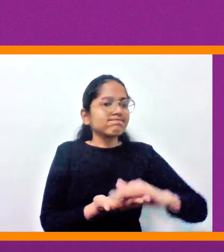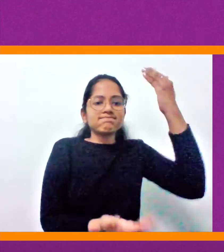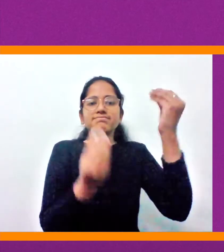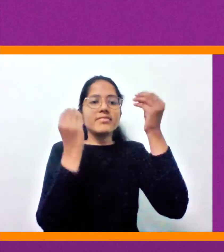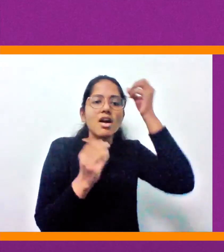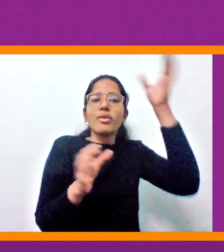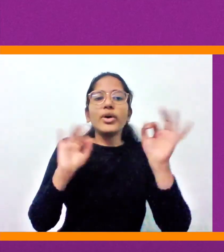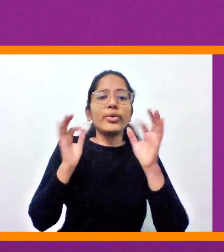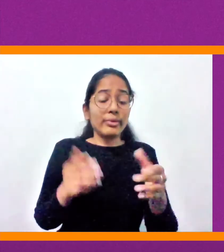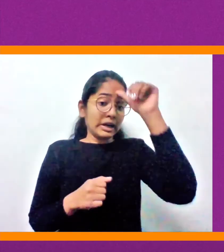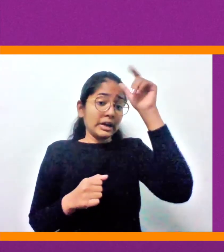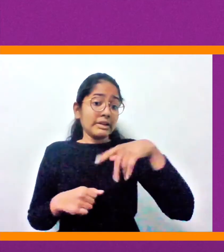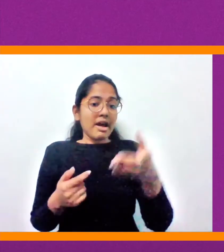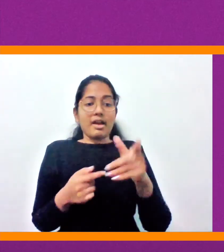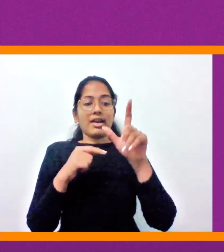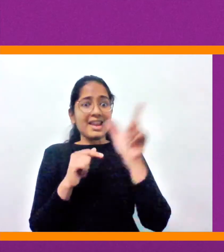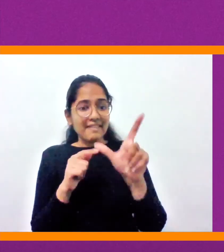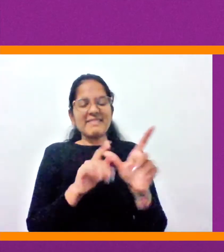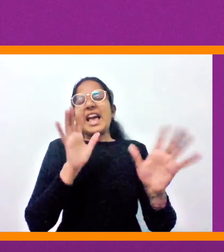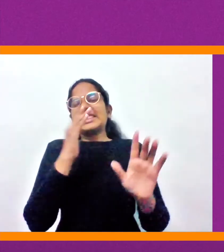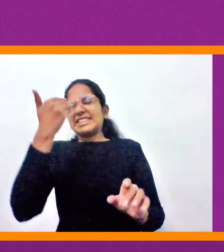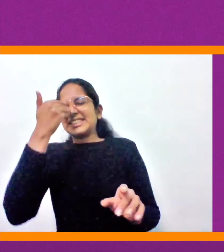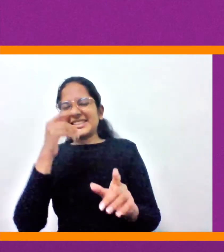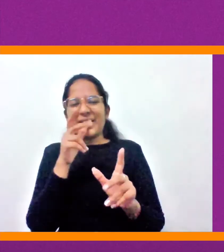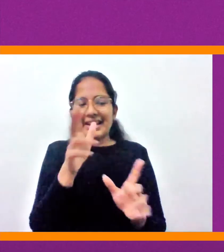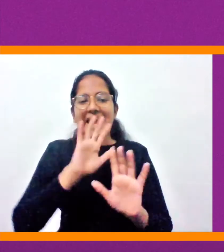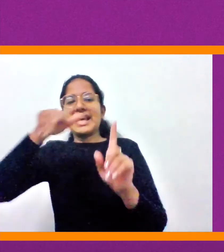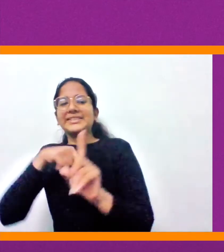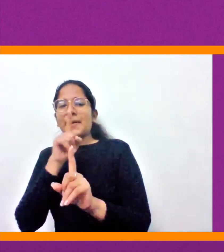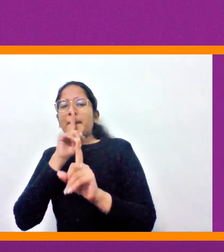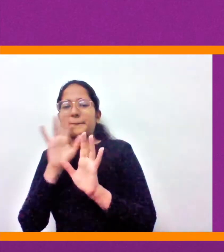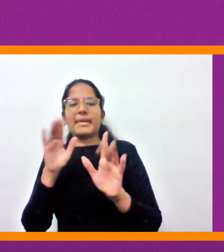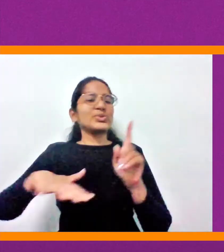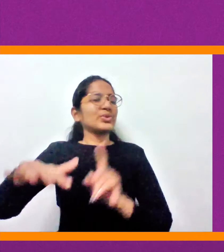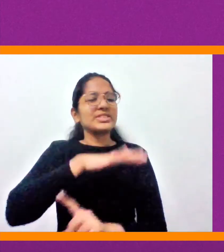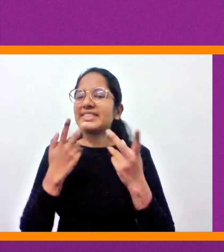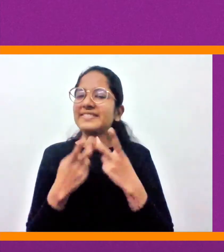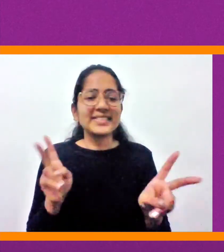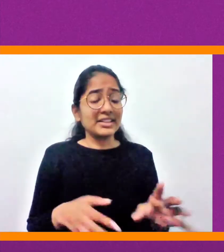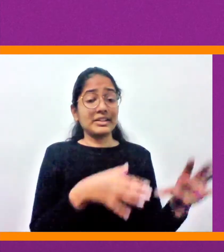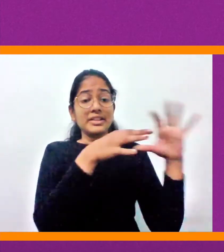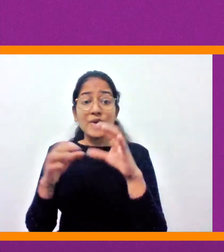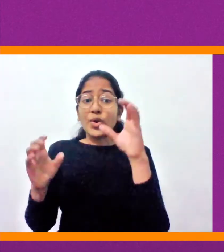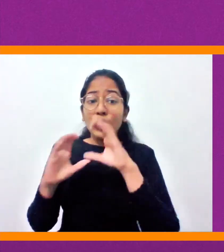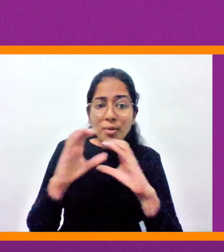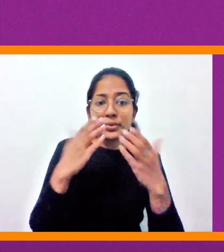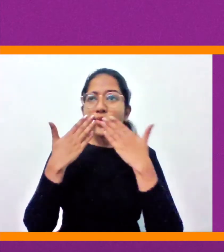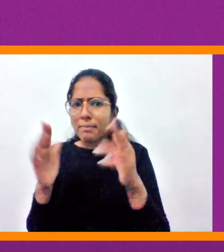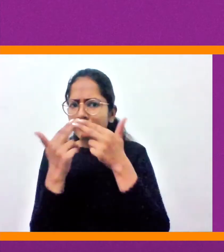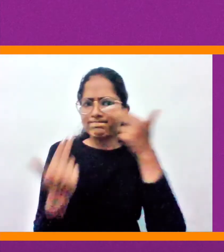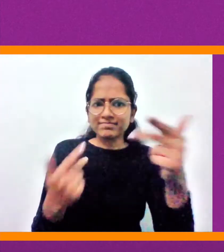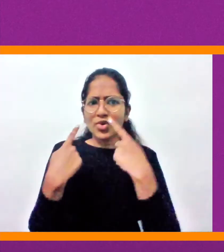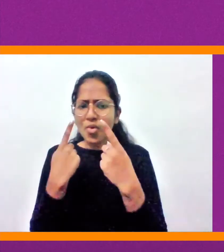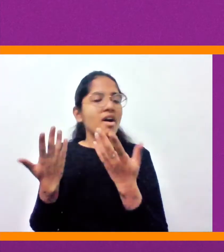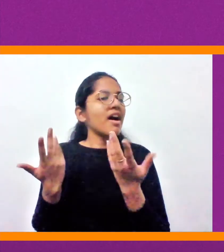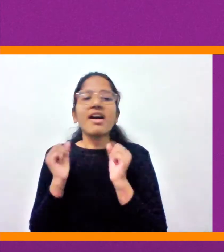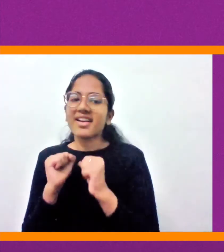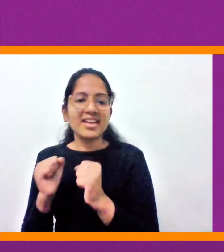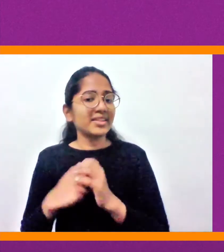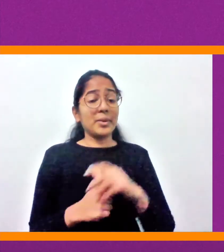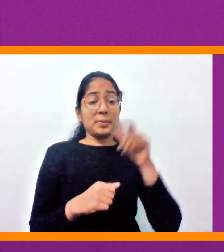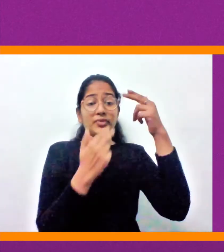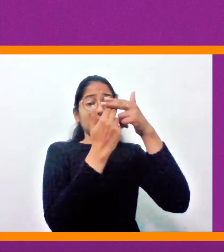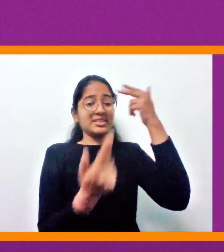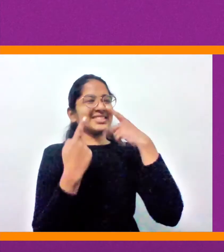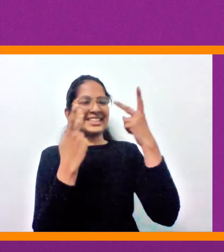itself, sometimes quickly, sometimes slowly. Between these forbidding monoliths of yes and no is the real